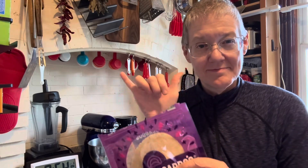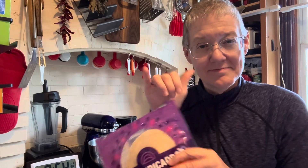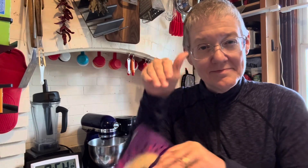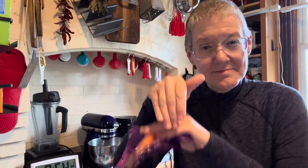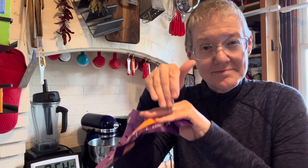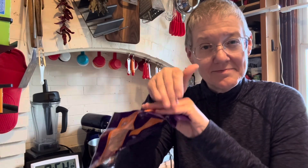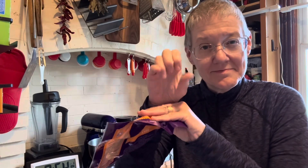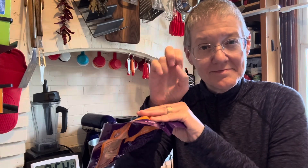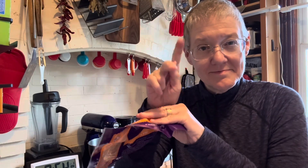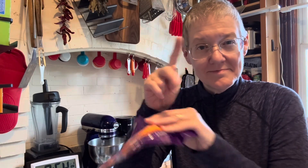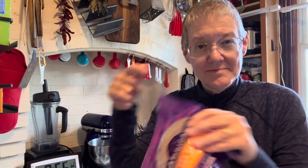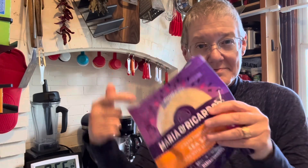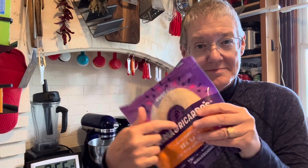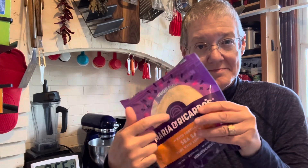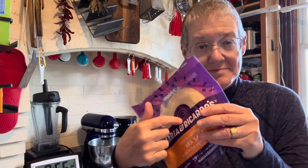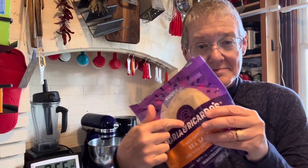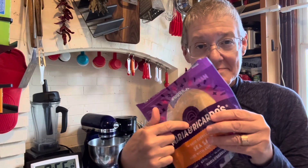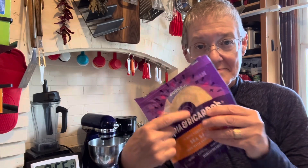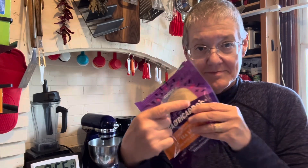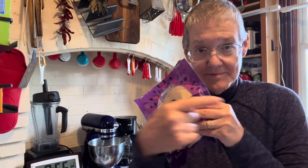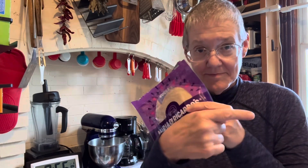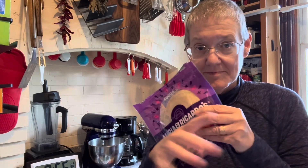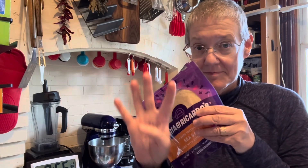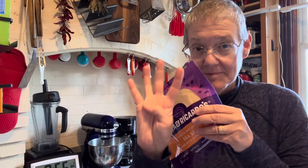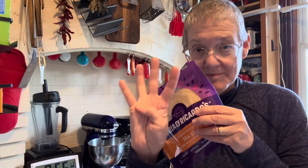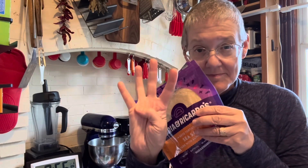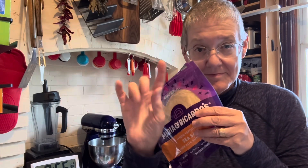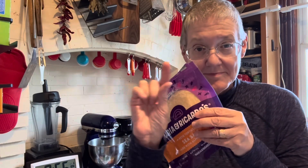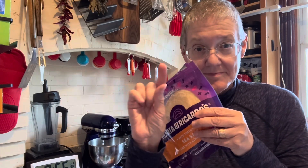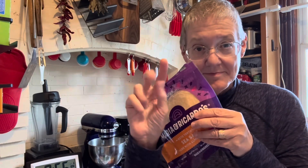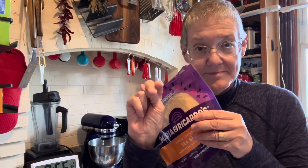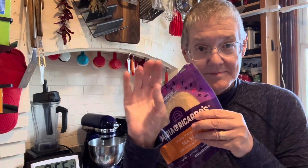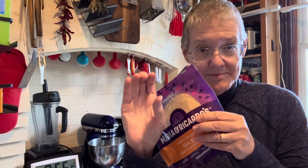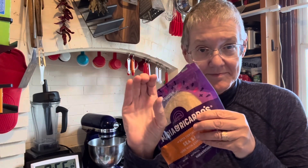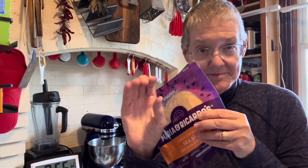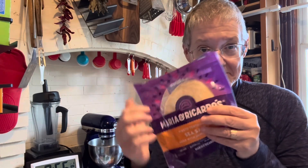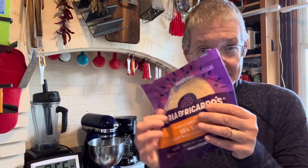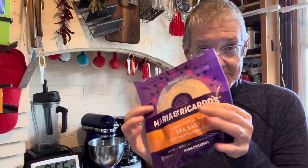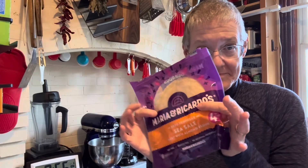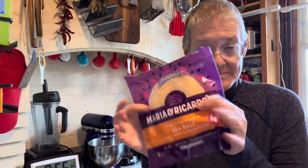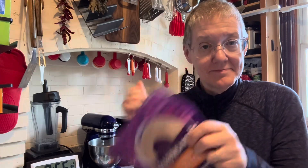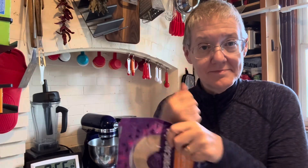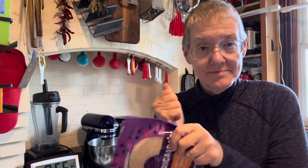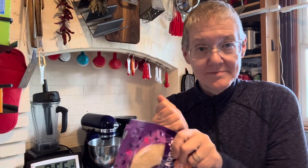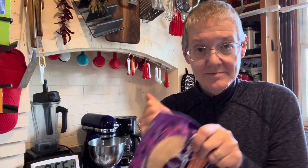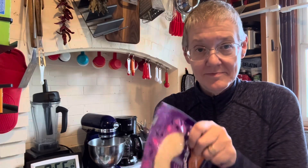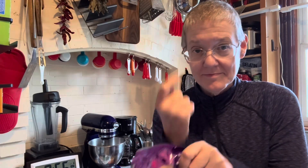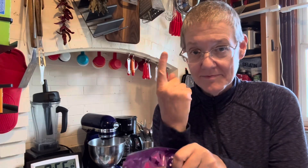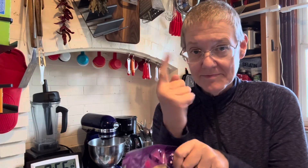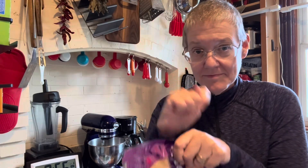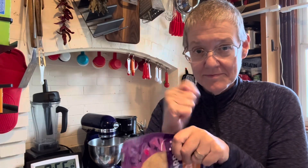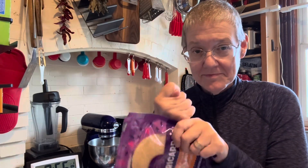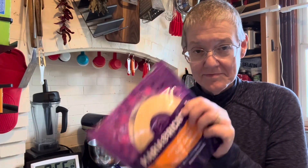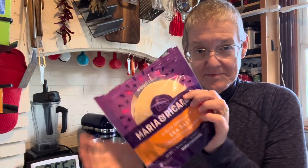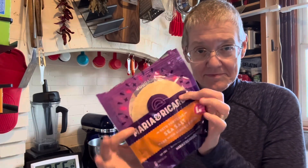favorite keto tortilla, the same as what he's going to have for snack tonight. So 4 grams of net carbs, because 1 serving's made from